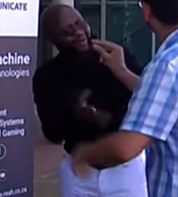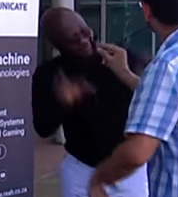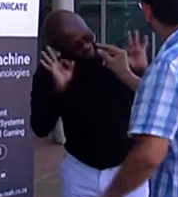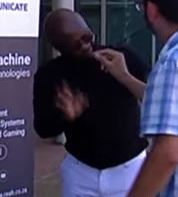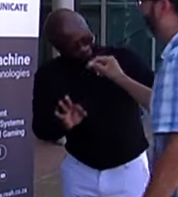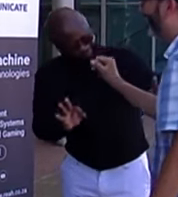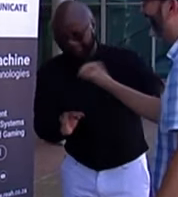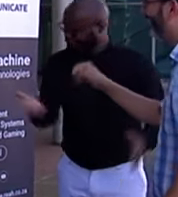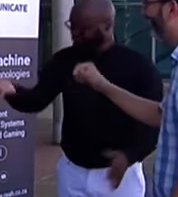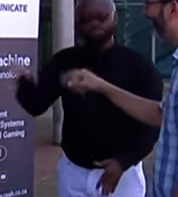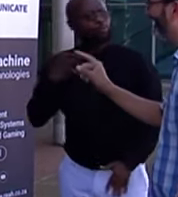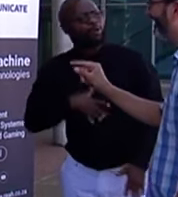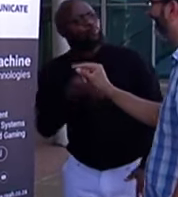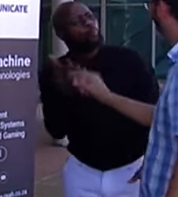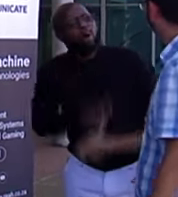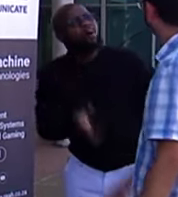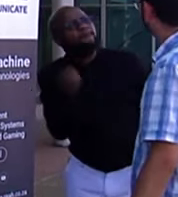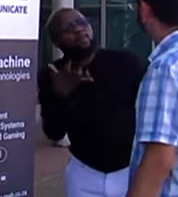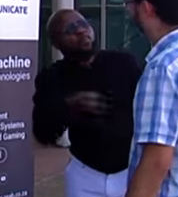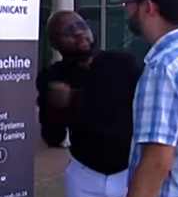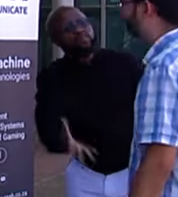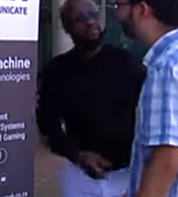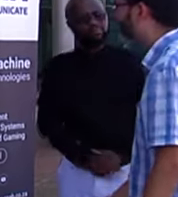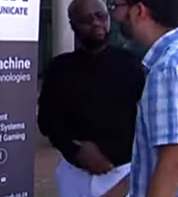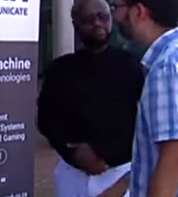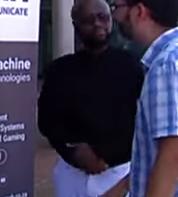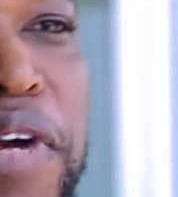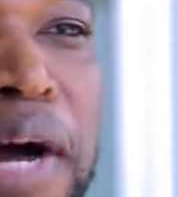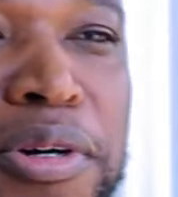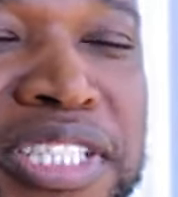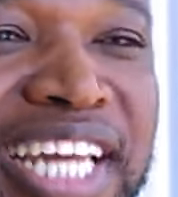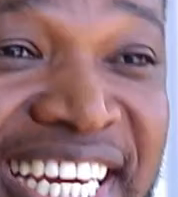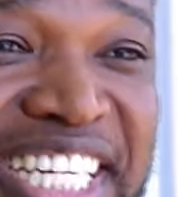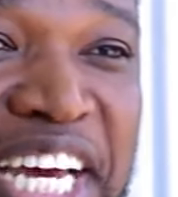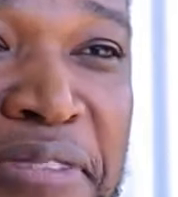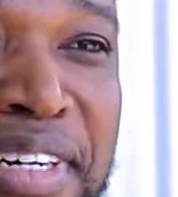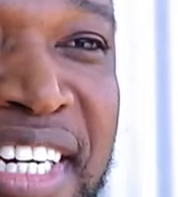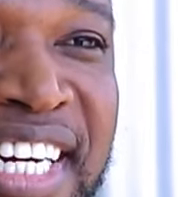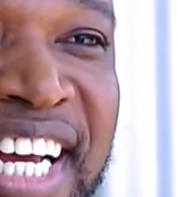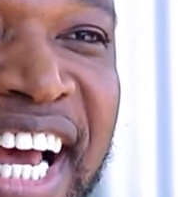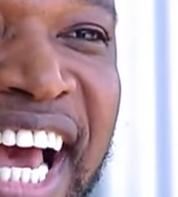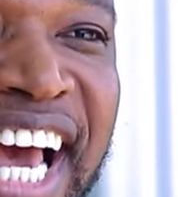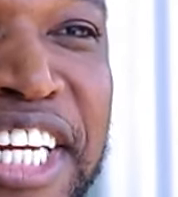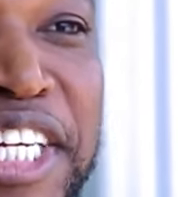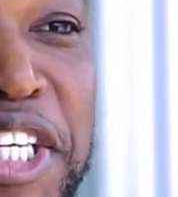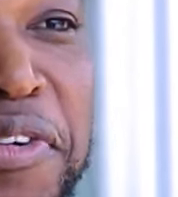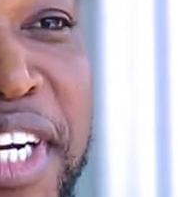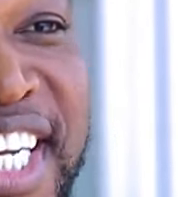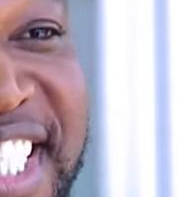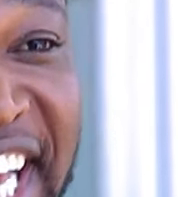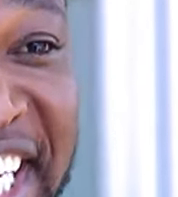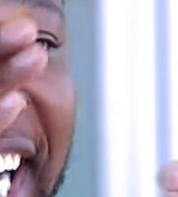and perform card cancellations. As a deaf person, you will approach the ATM and you will then